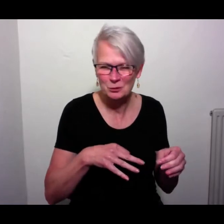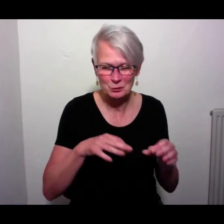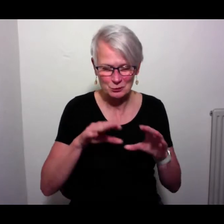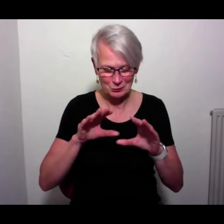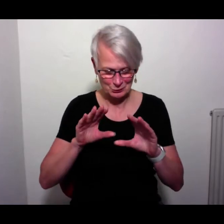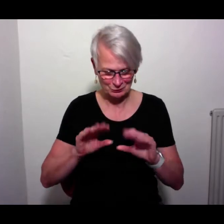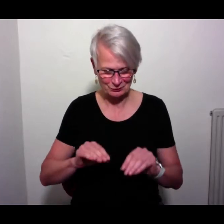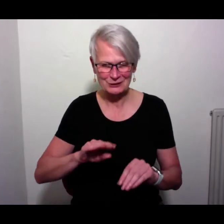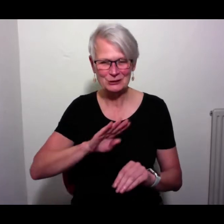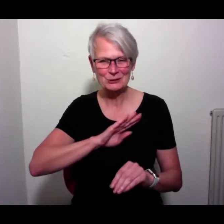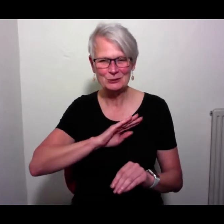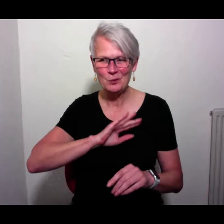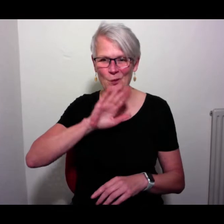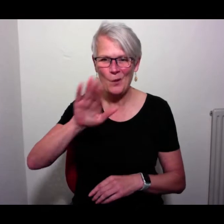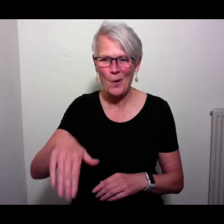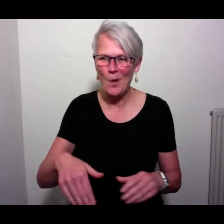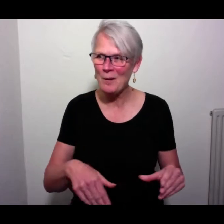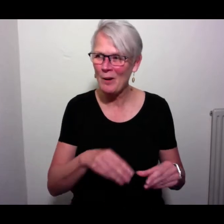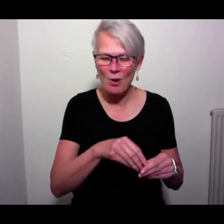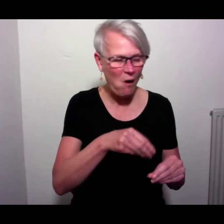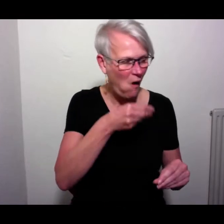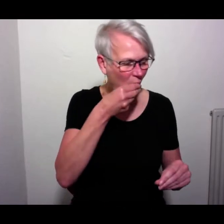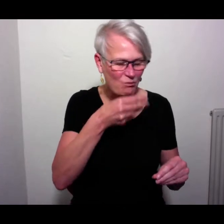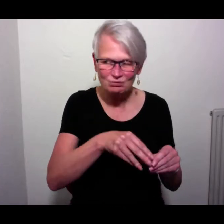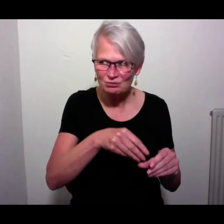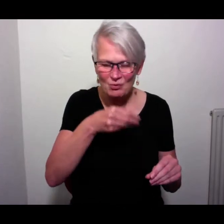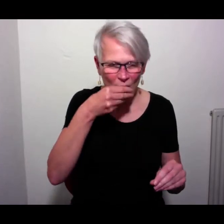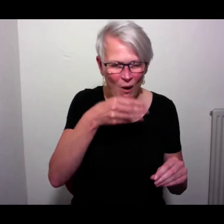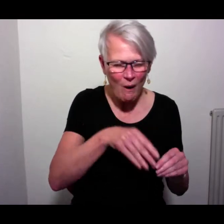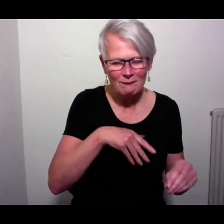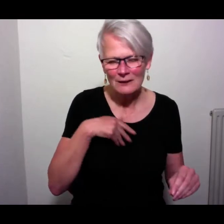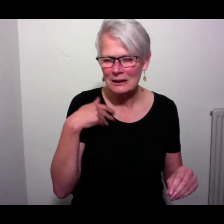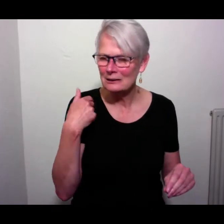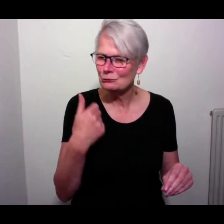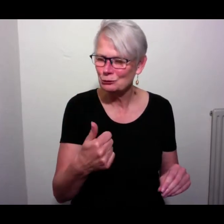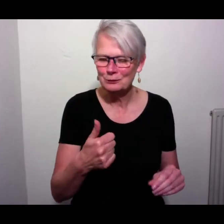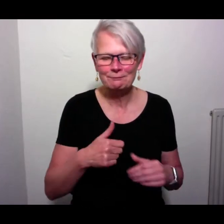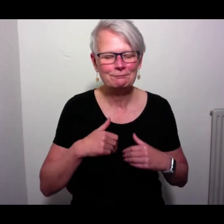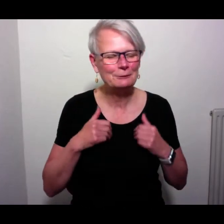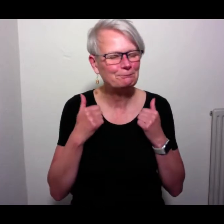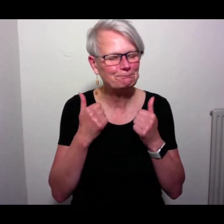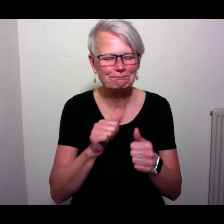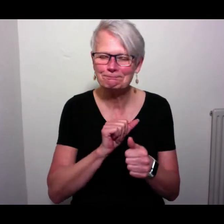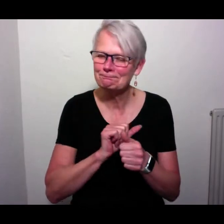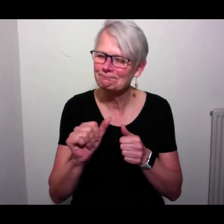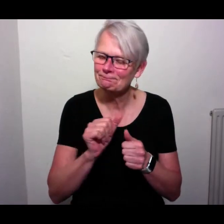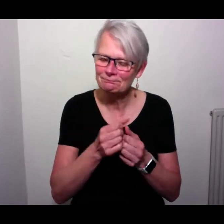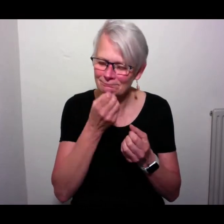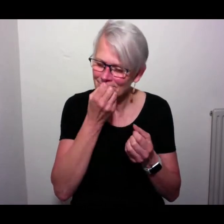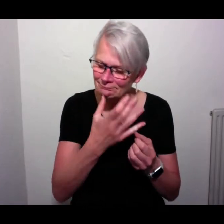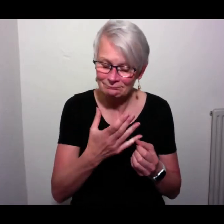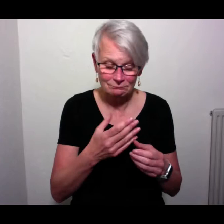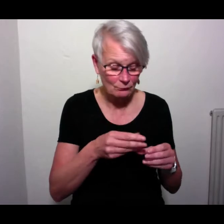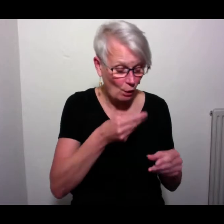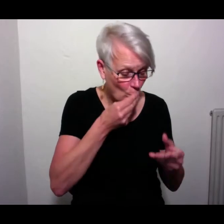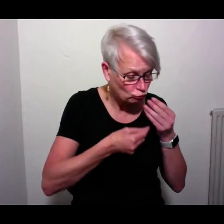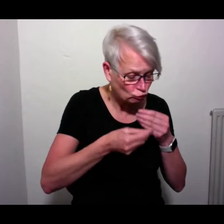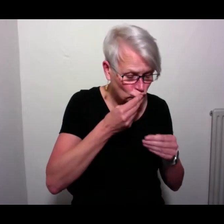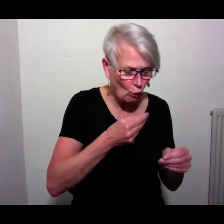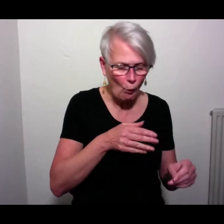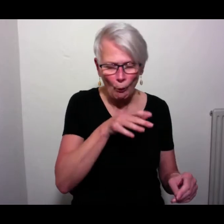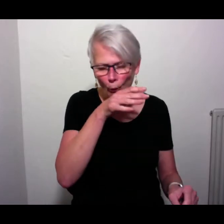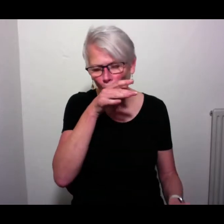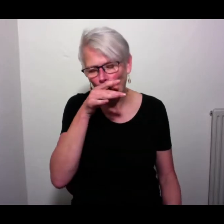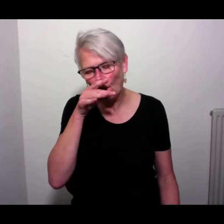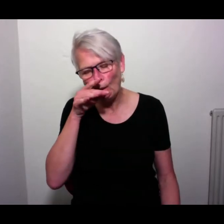way home from school. Oh, I'd feel better. I'd feel good. While I was